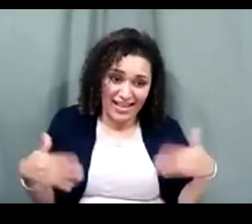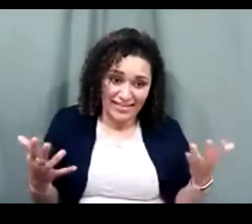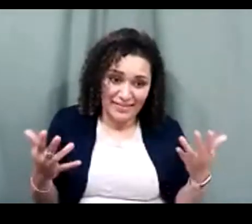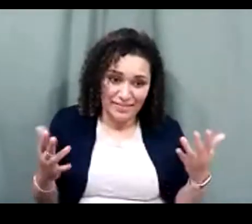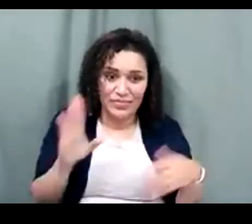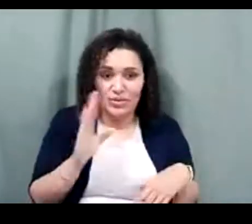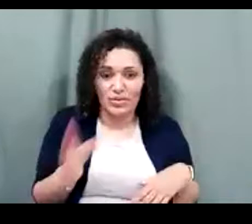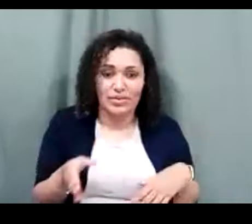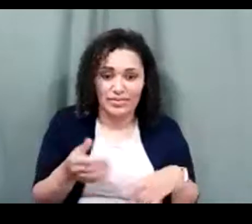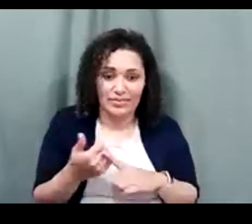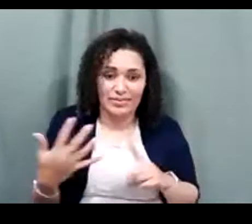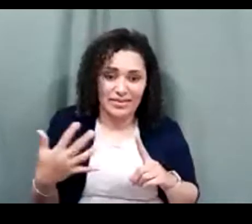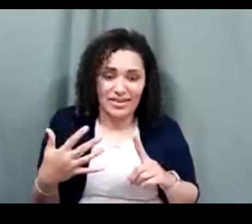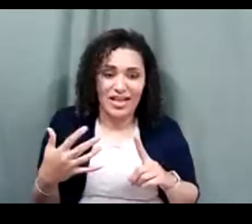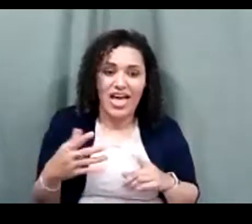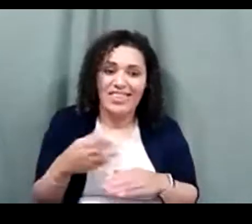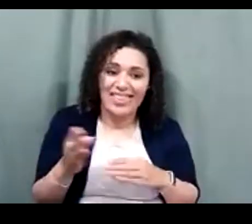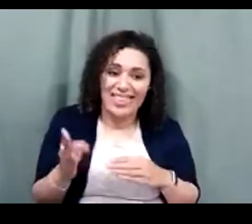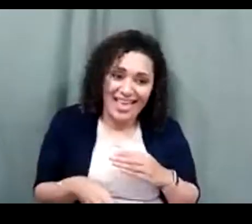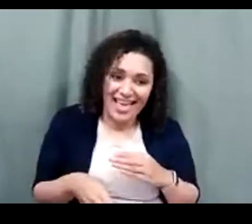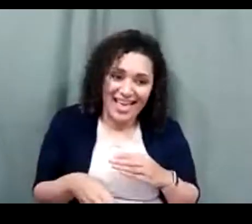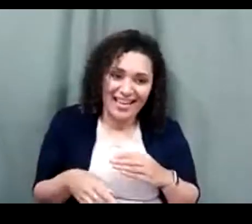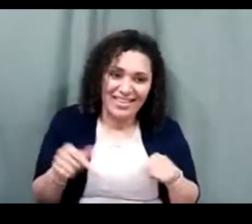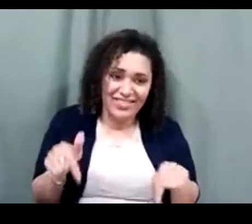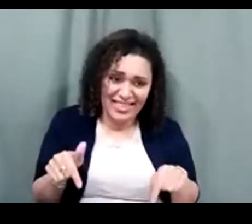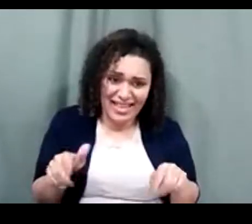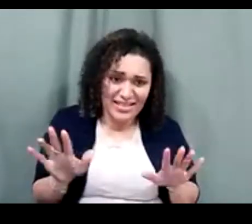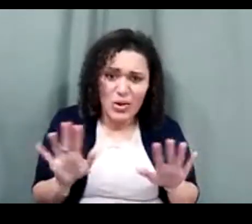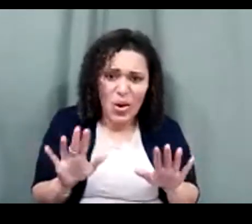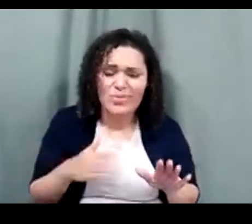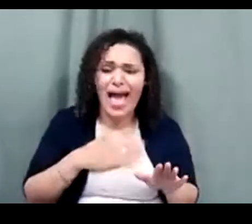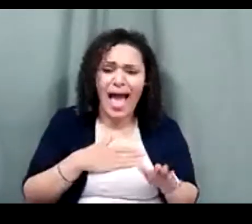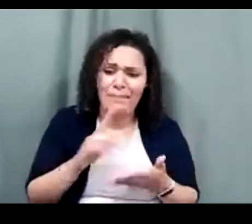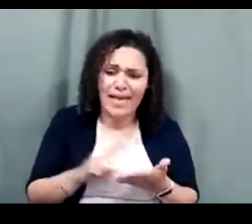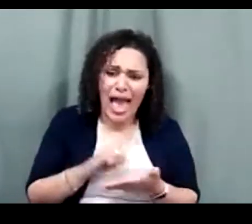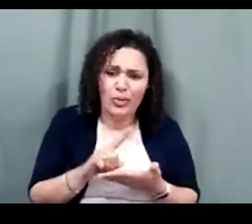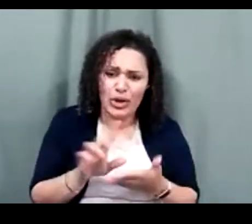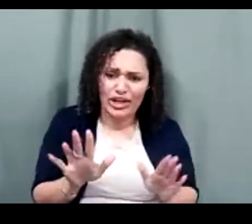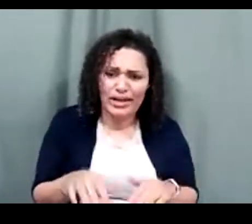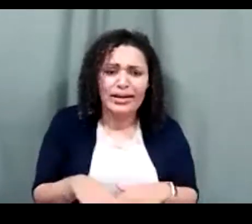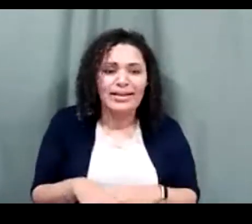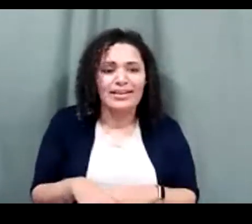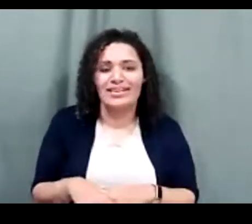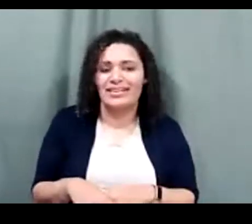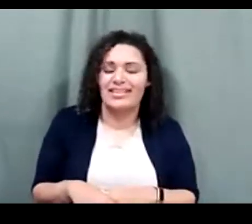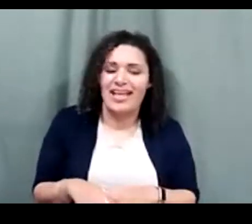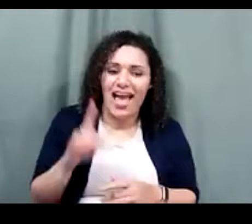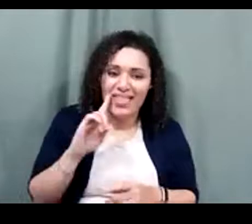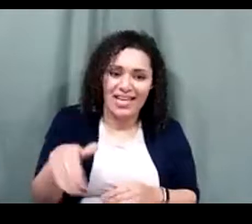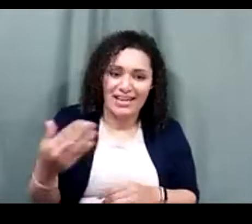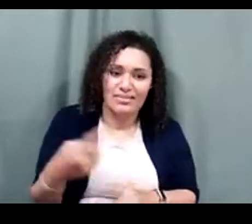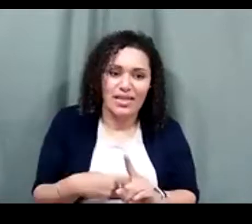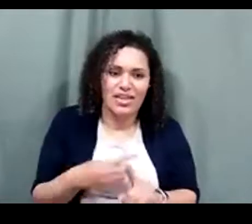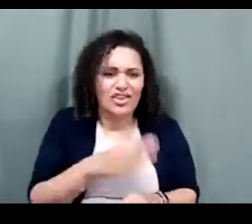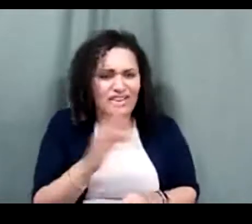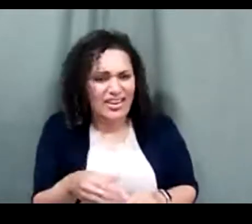about blending. No, not the end of the whole. Maybe the end of other things, but not that we know of. So I think next month. You never want to hear your